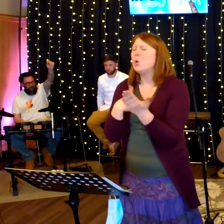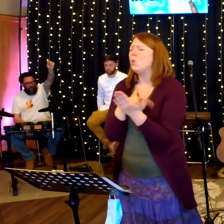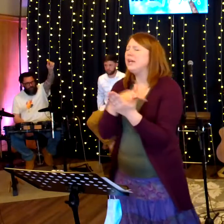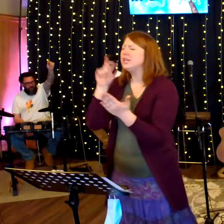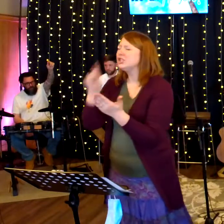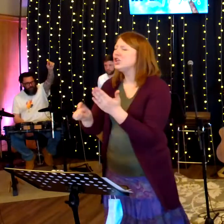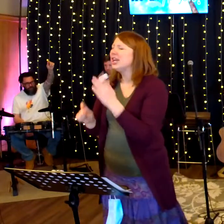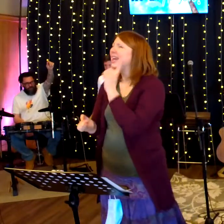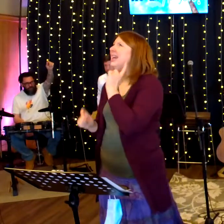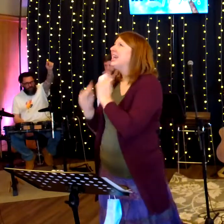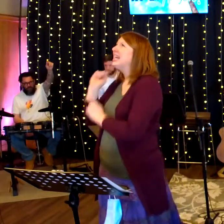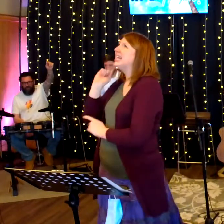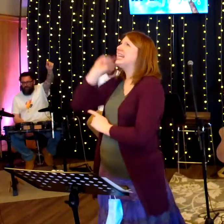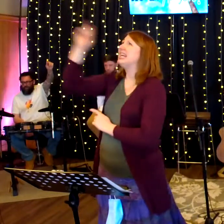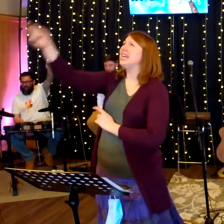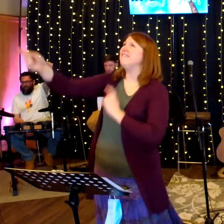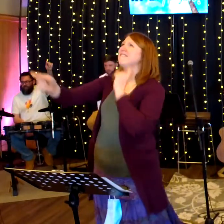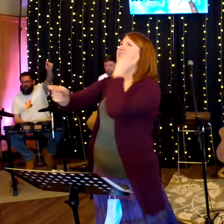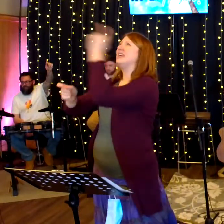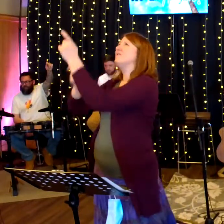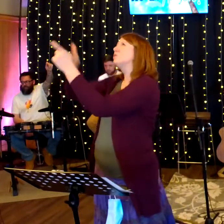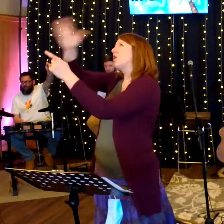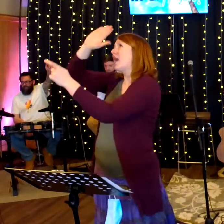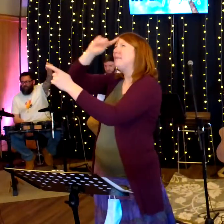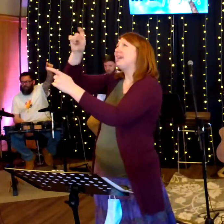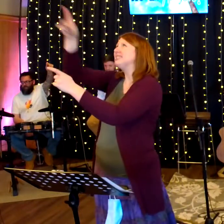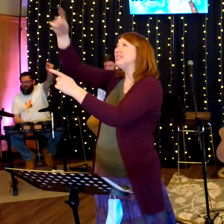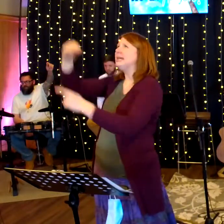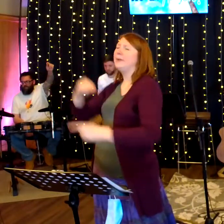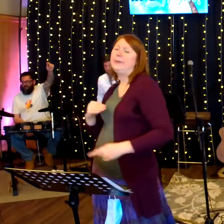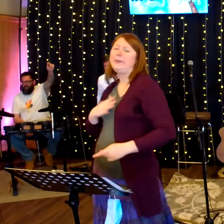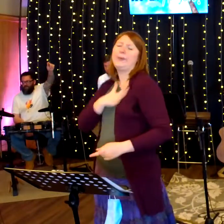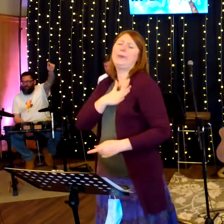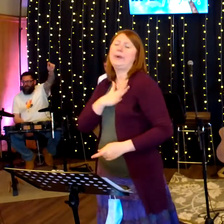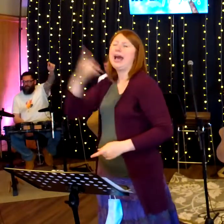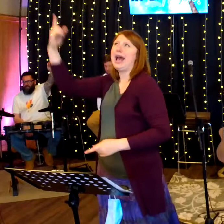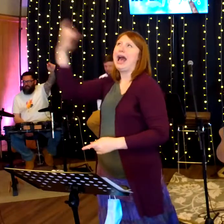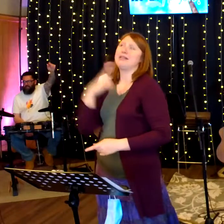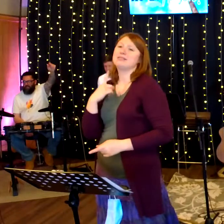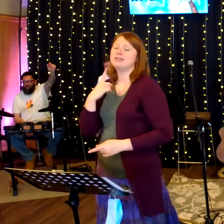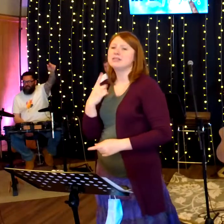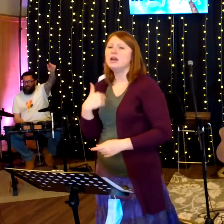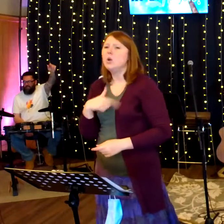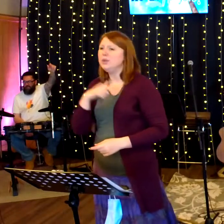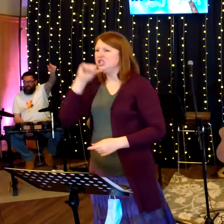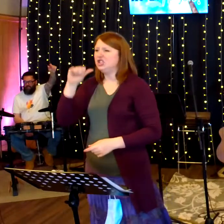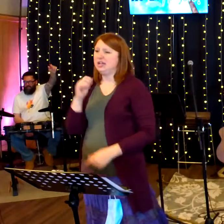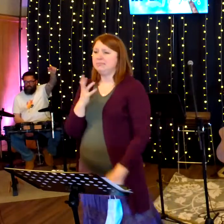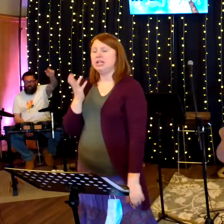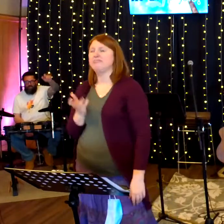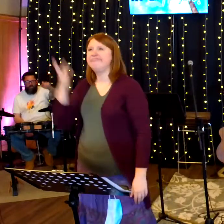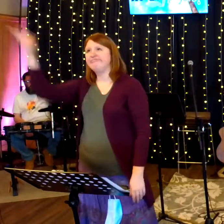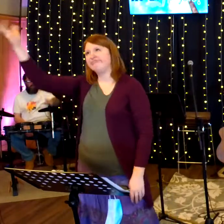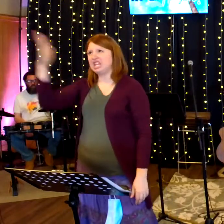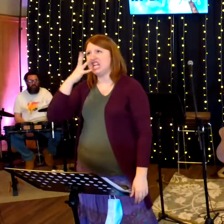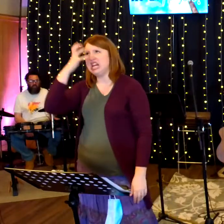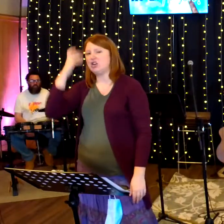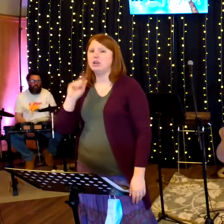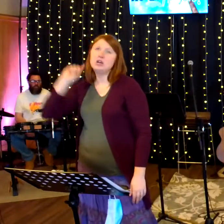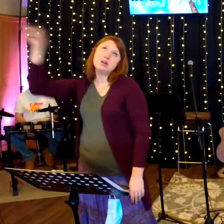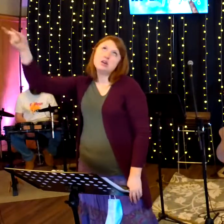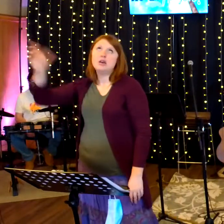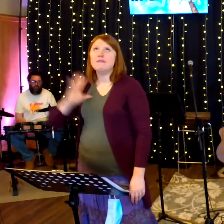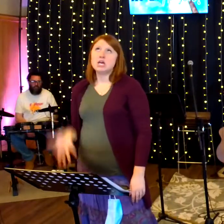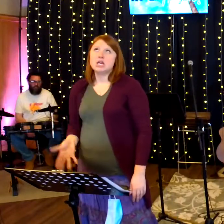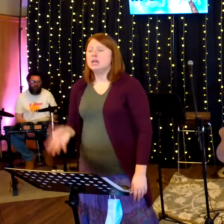has motivated us in our heart, and that it shouldn't be grudgingly, and it shouldn't be something out of compulsion,